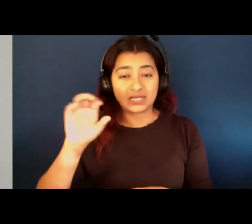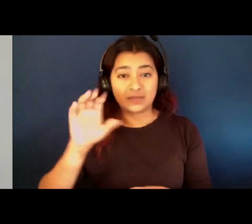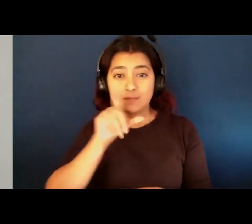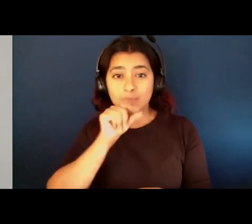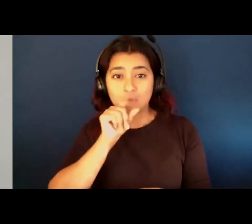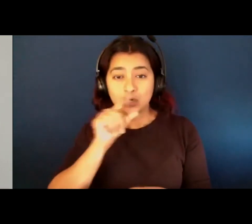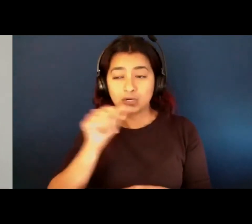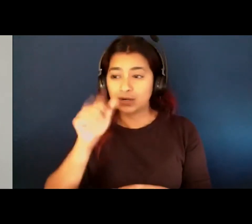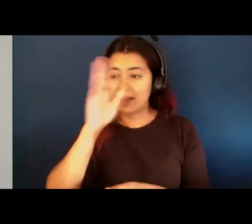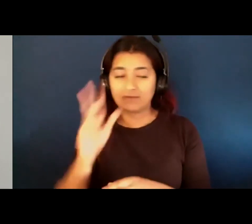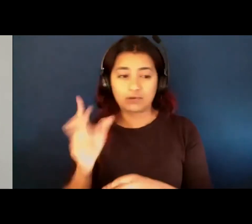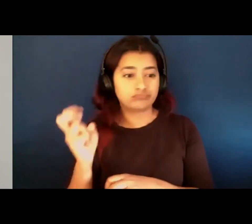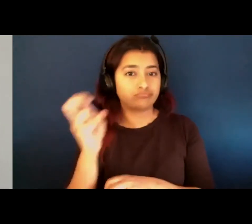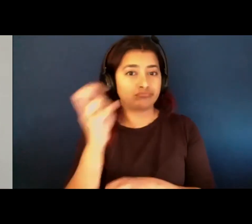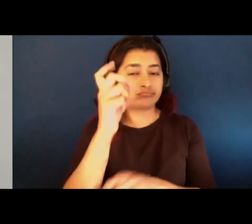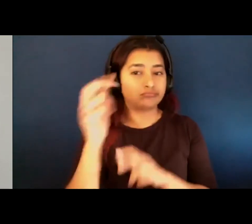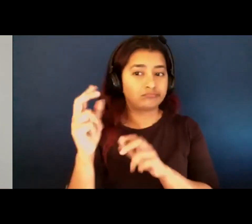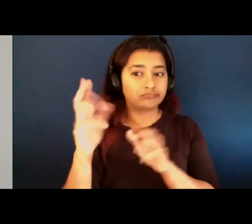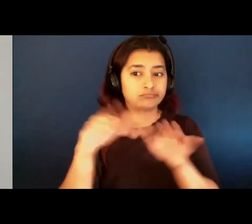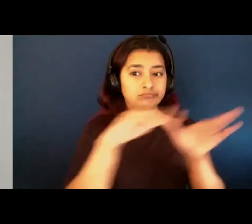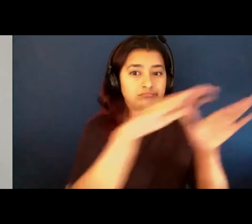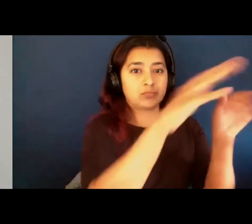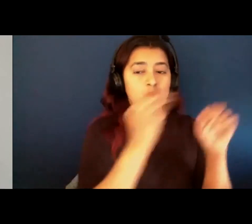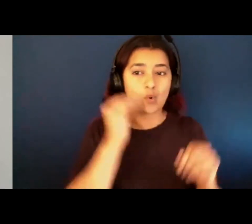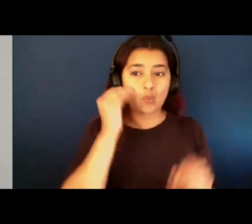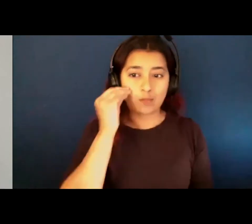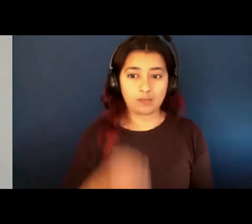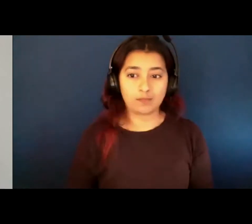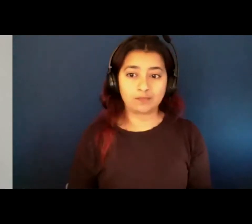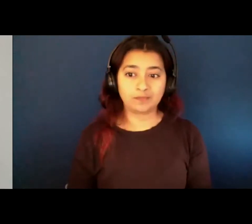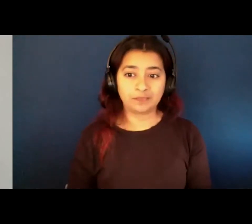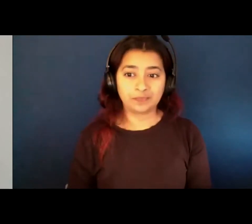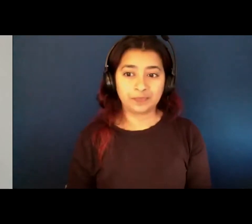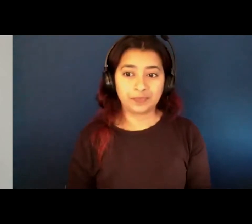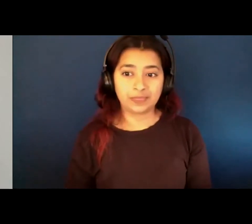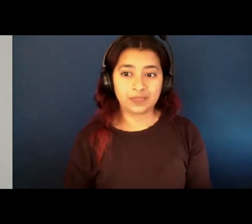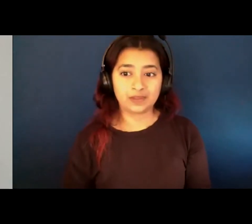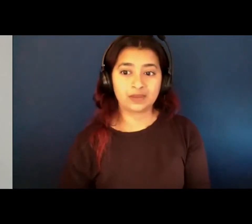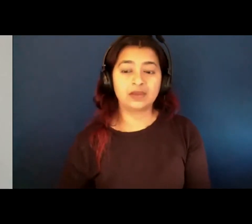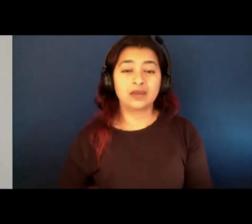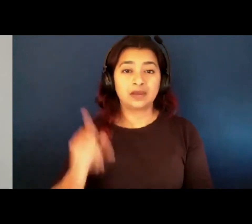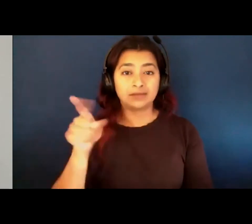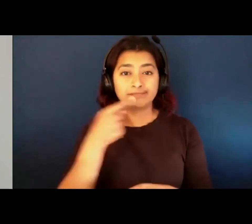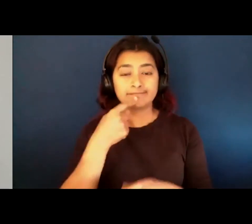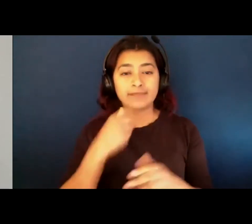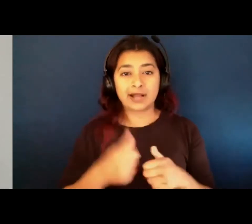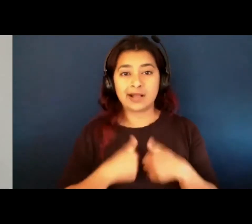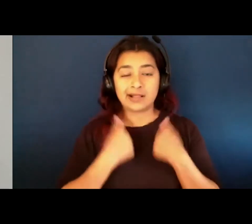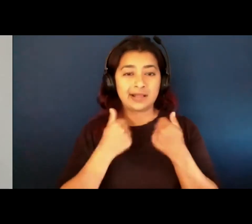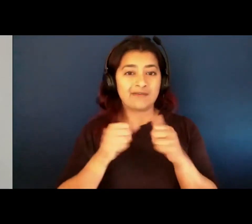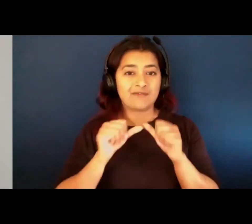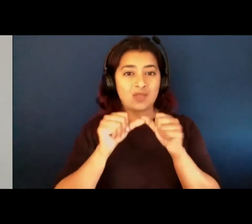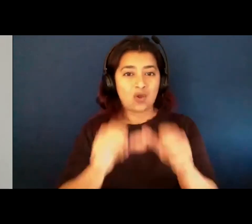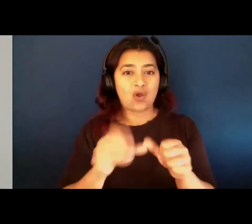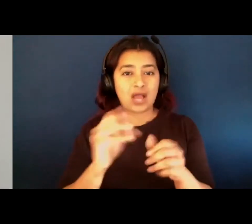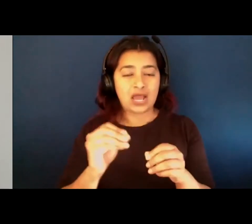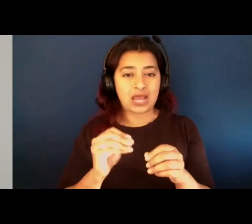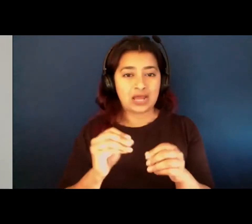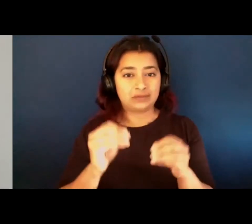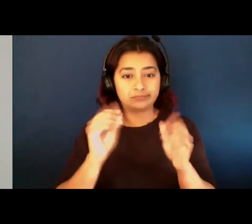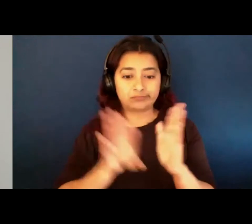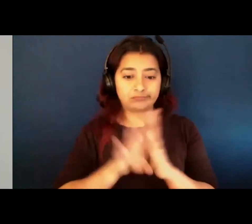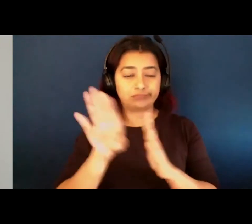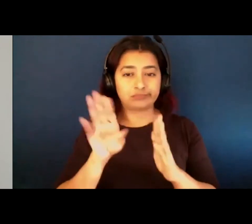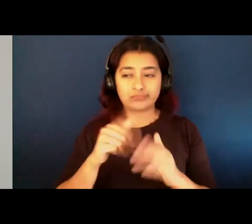occasionally the neighbors found miniature scrolls that said, "Live long and prosper," or "I don't think you're ready for this